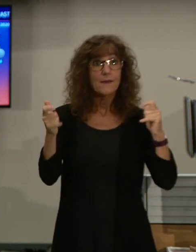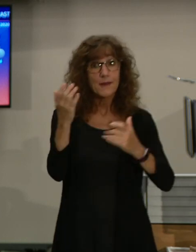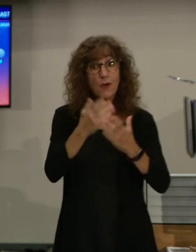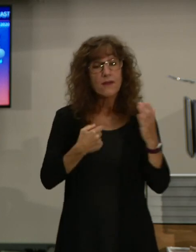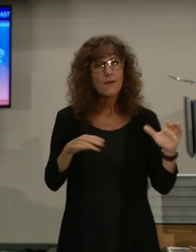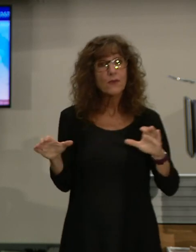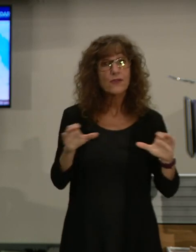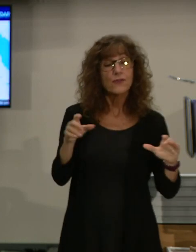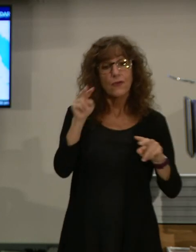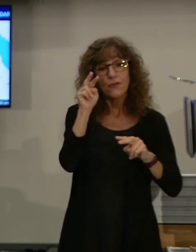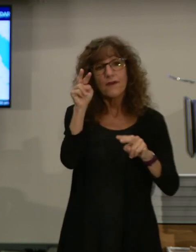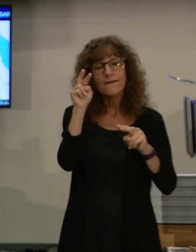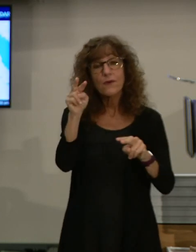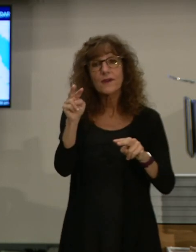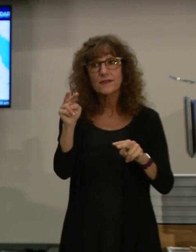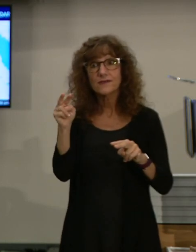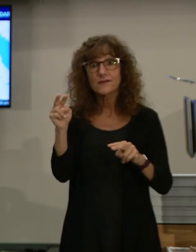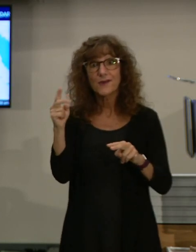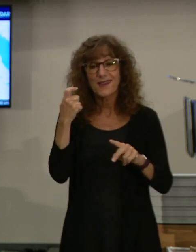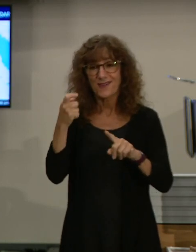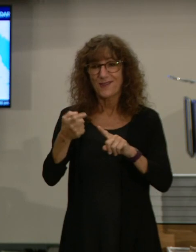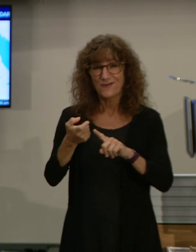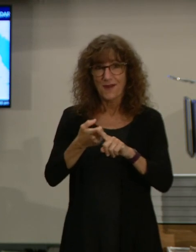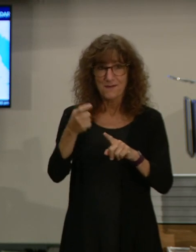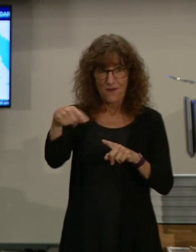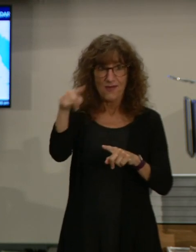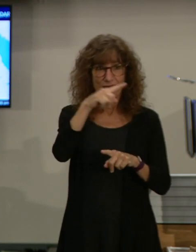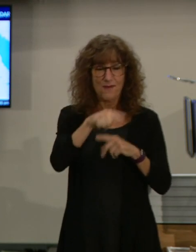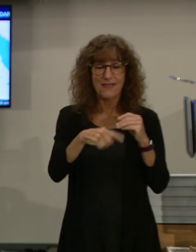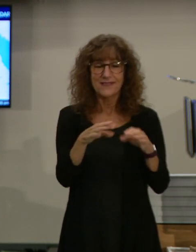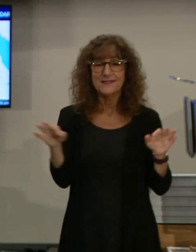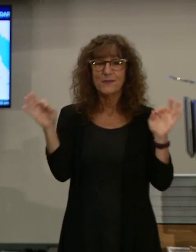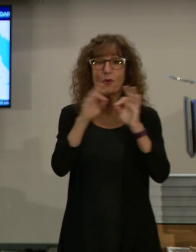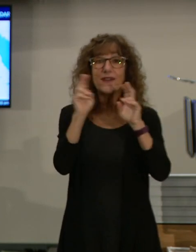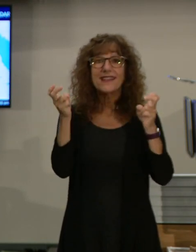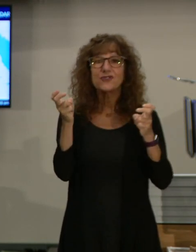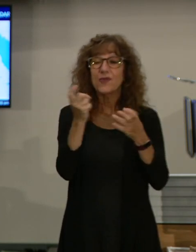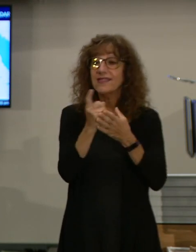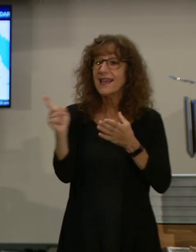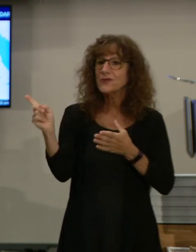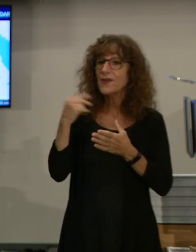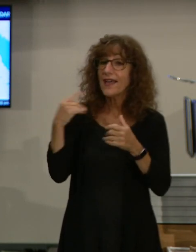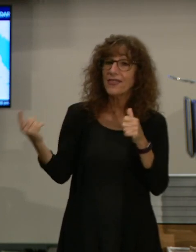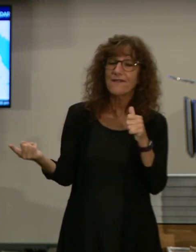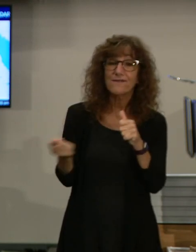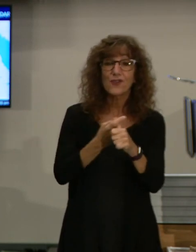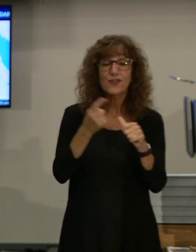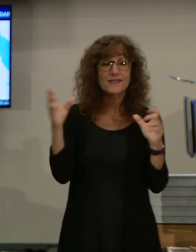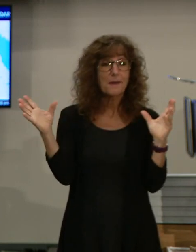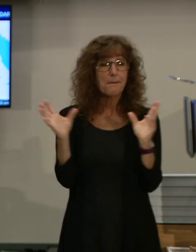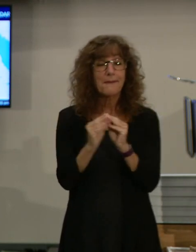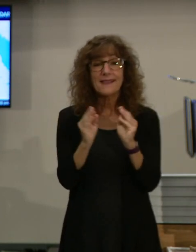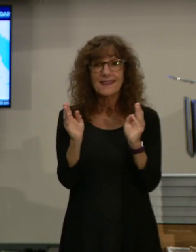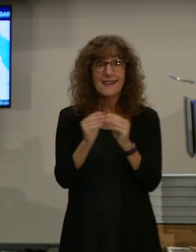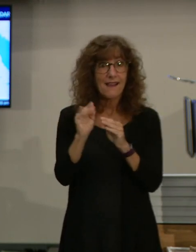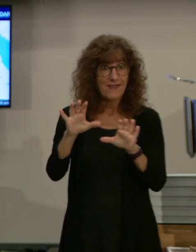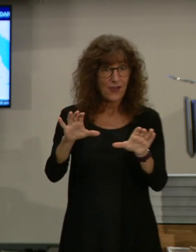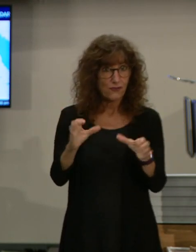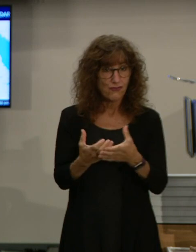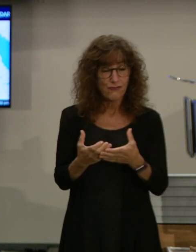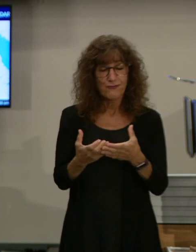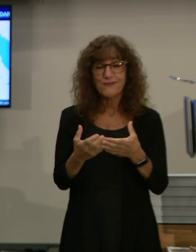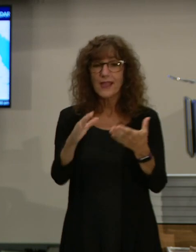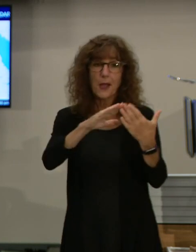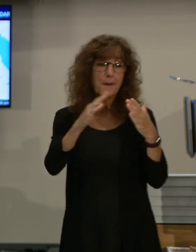do. So we're looking forward to hearing from our residents on these important issues. Last week we had the first full meeting of the work group where we heard from